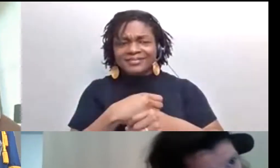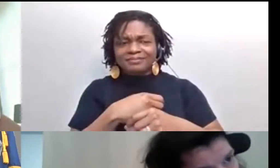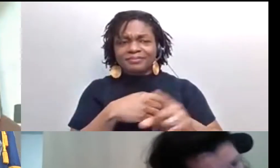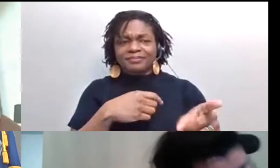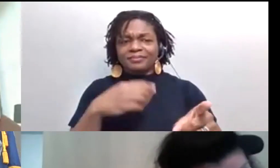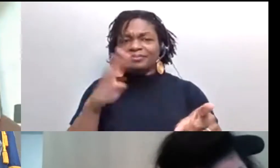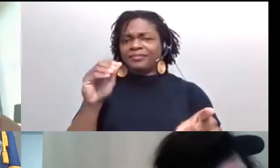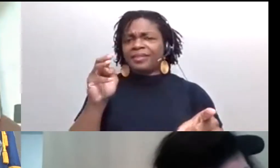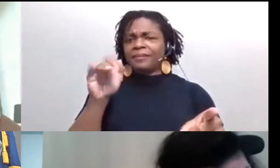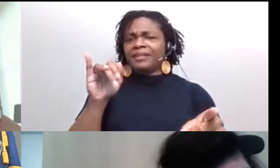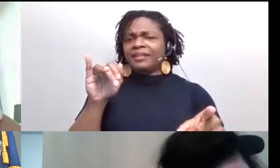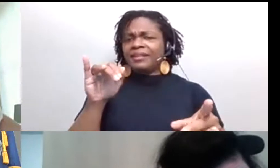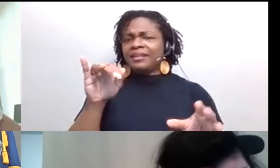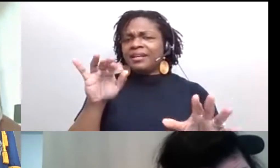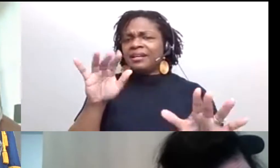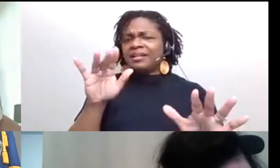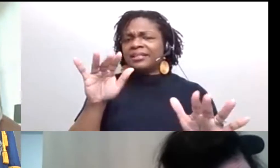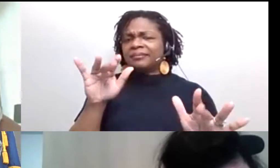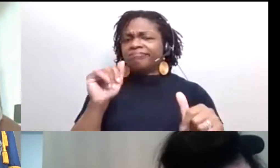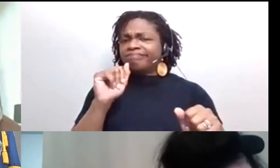that the